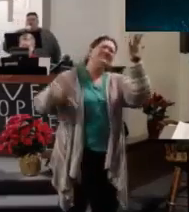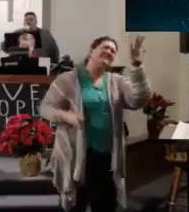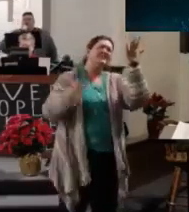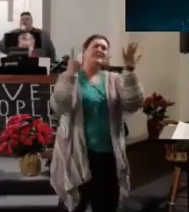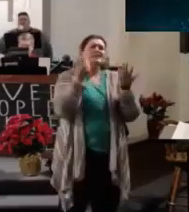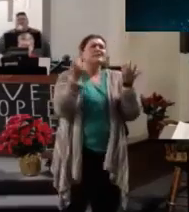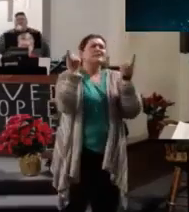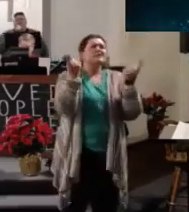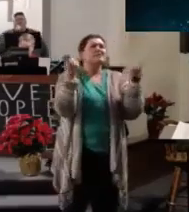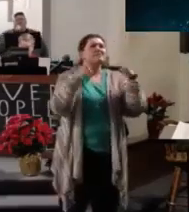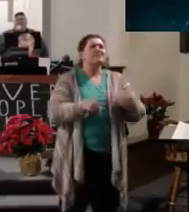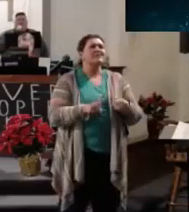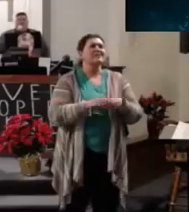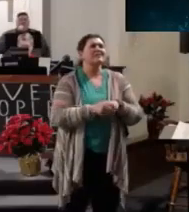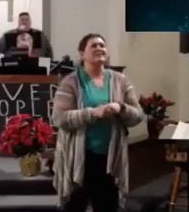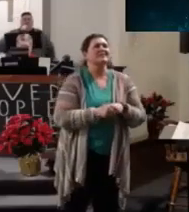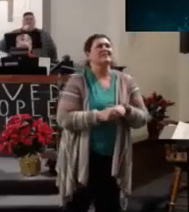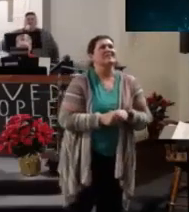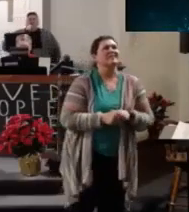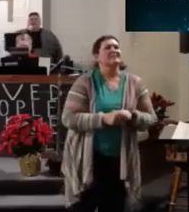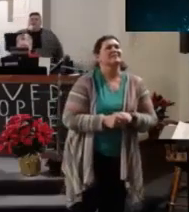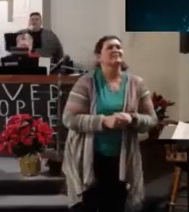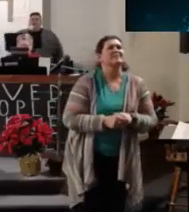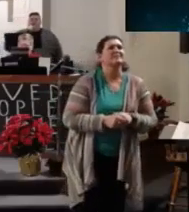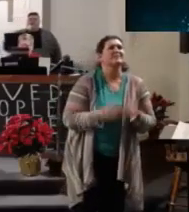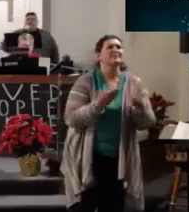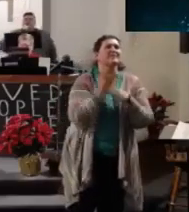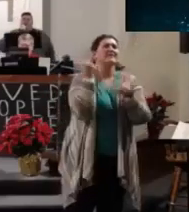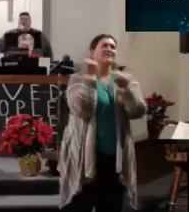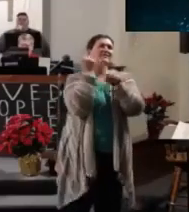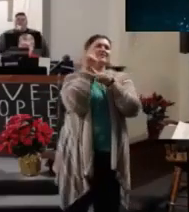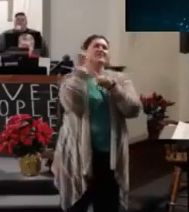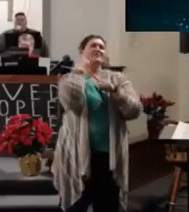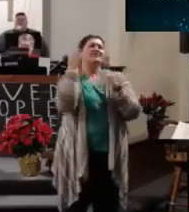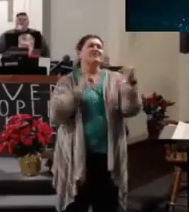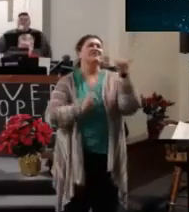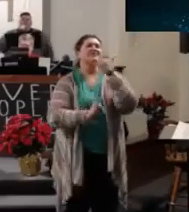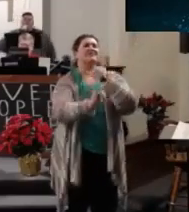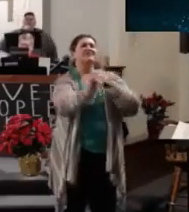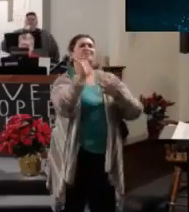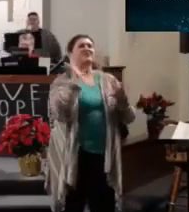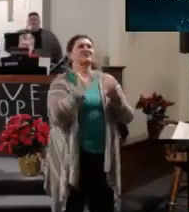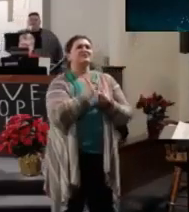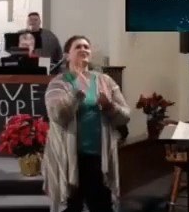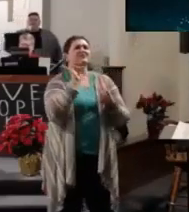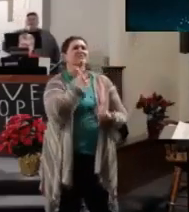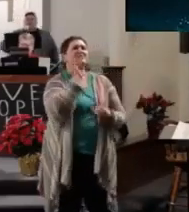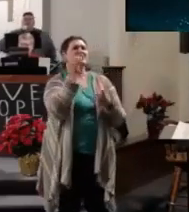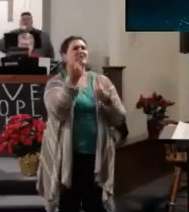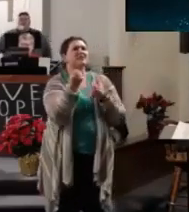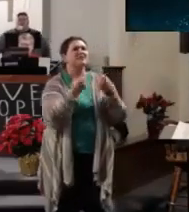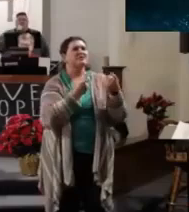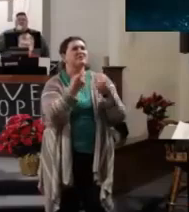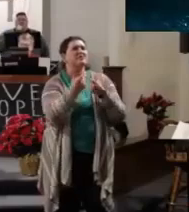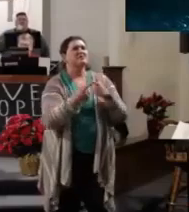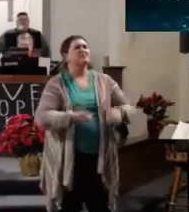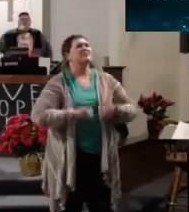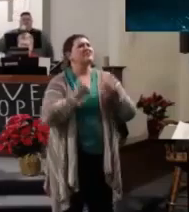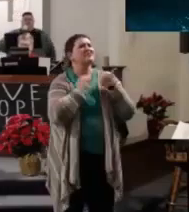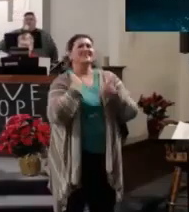righteous kingdom bring. Ruling of eternal